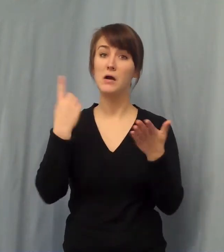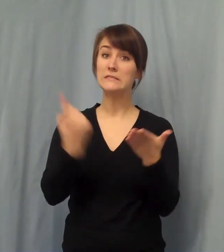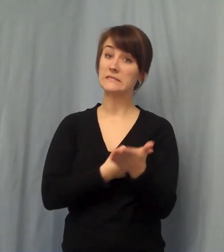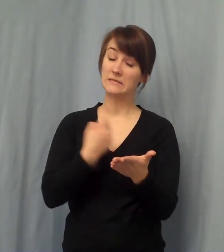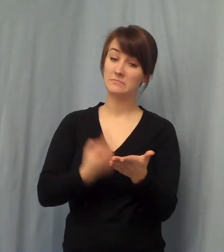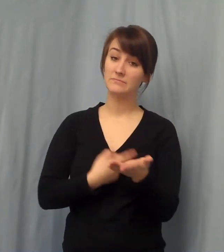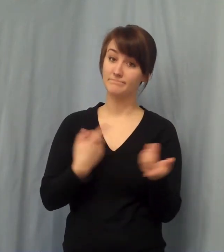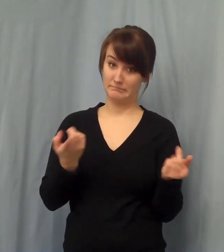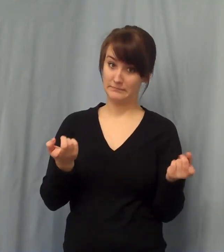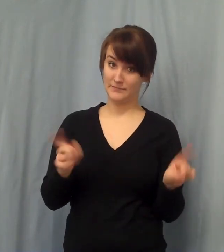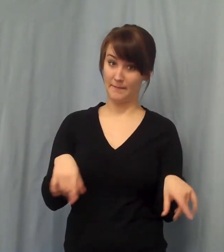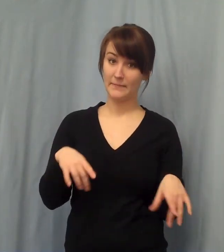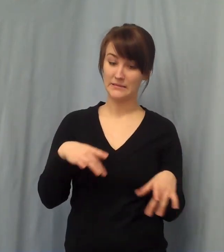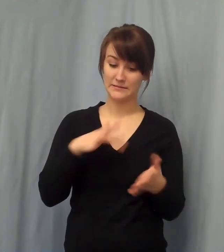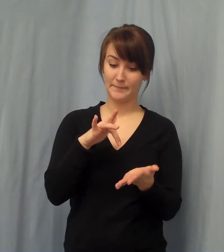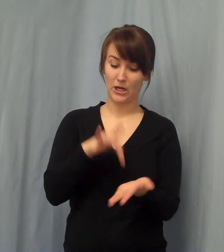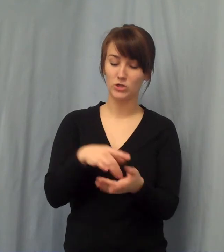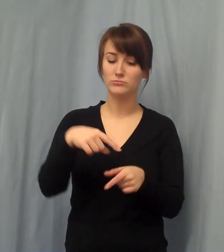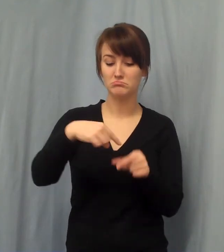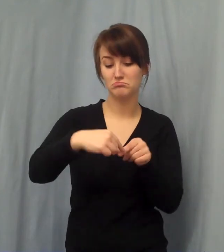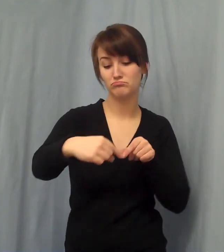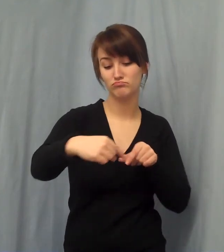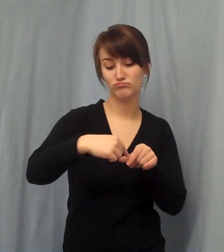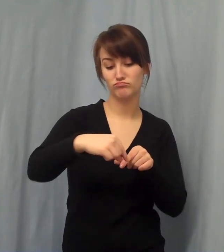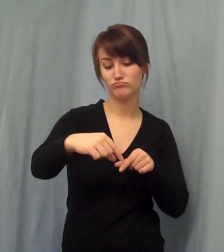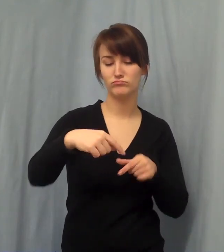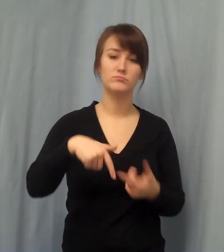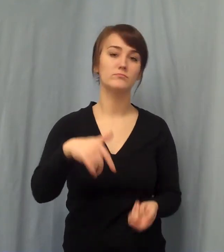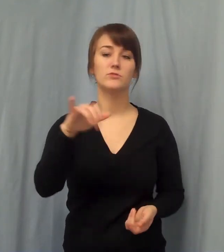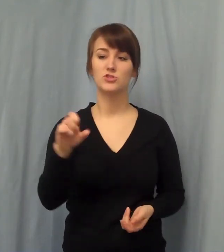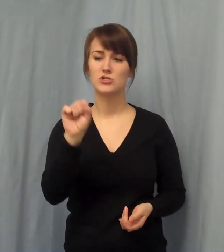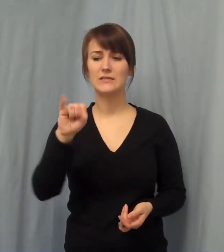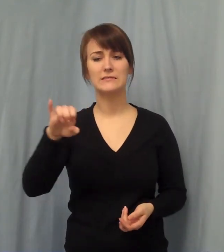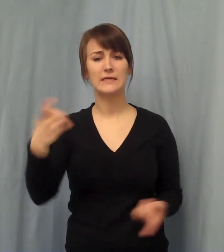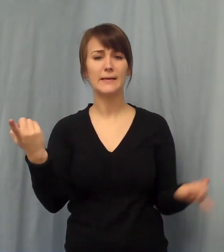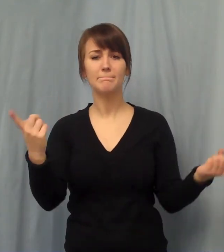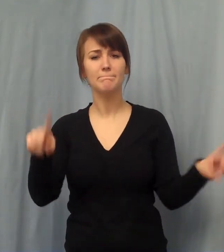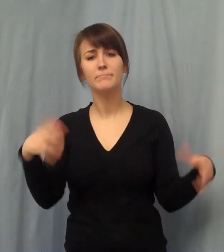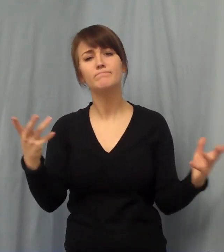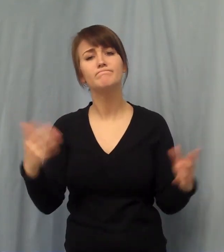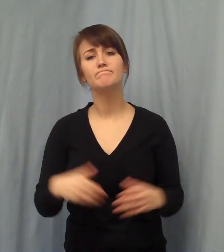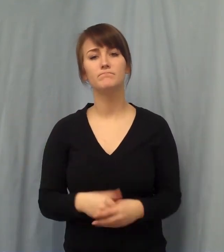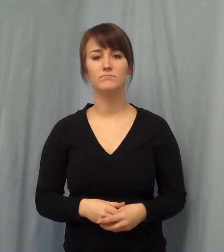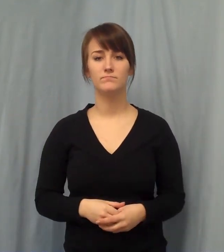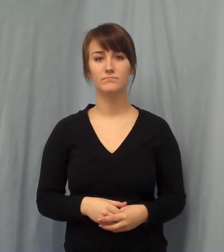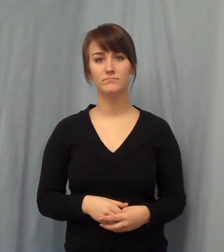too. Jesse, what do you think's happening in the middle?